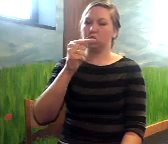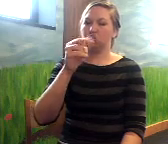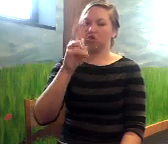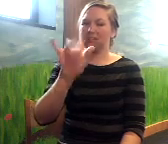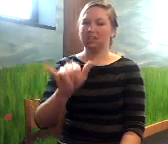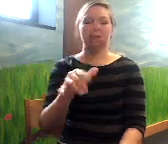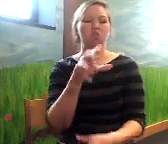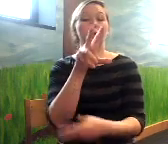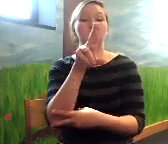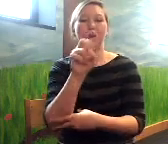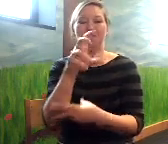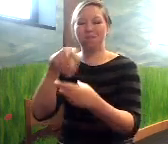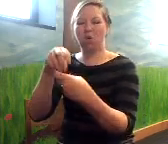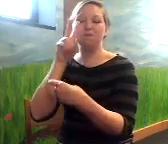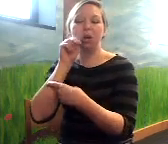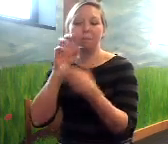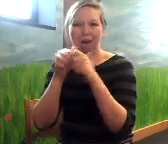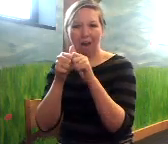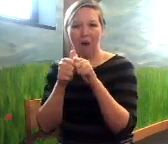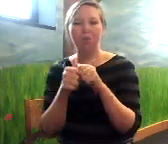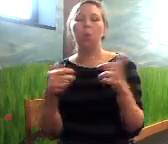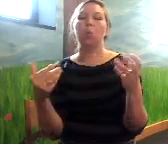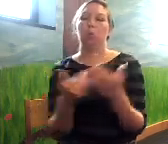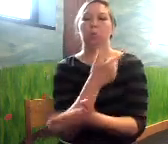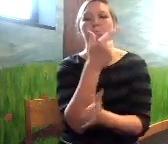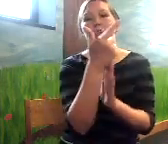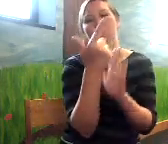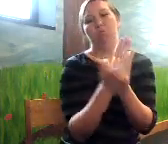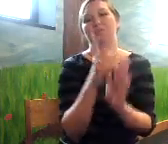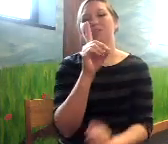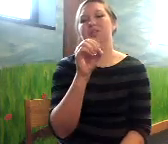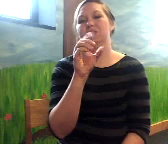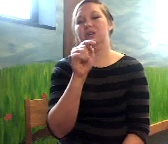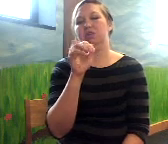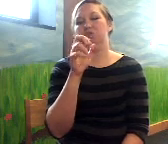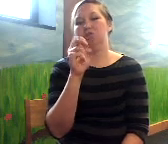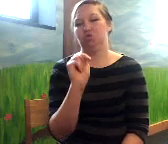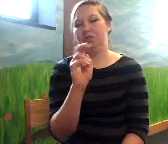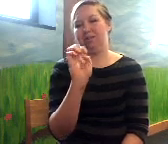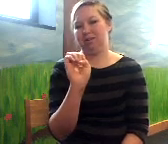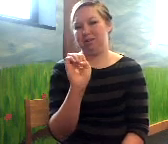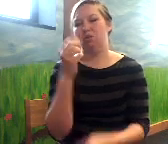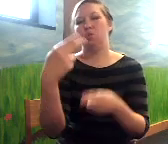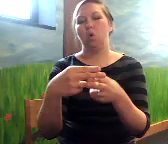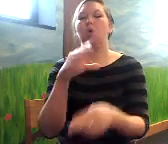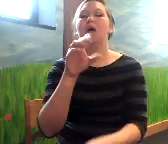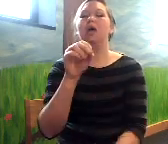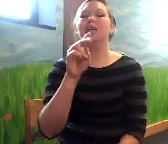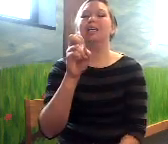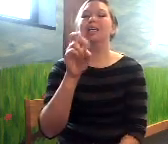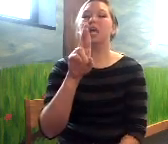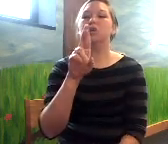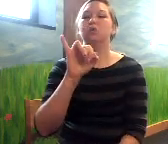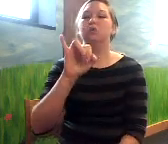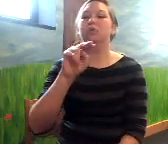This phase ends very simply with the assassination of JFK.